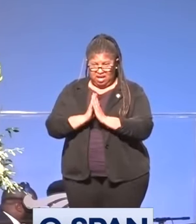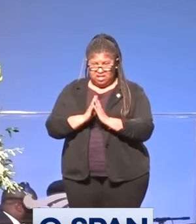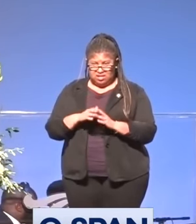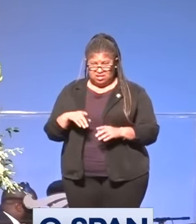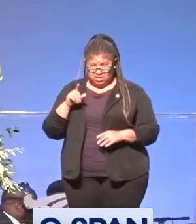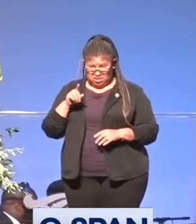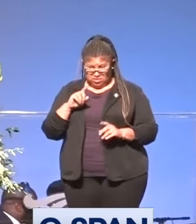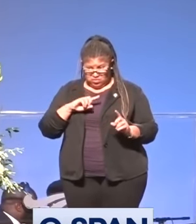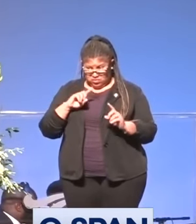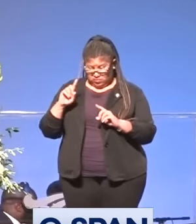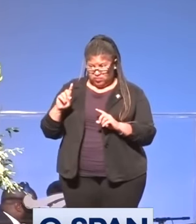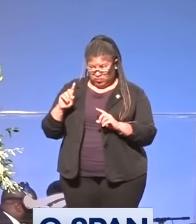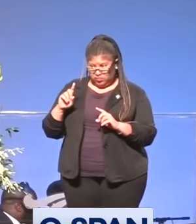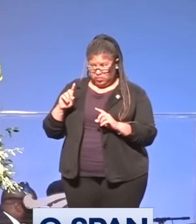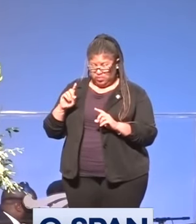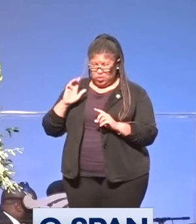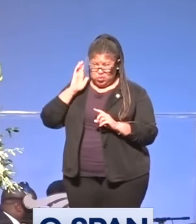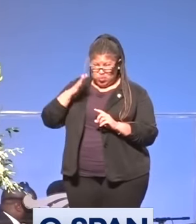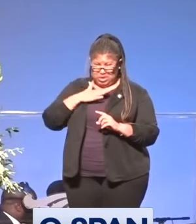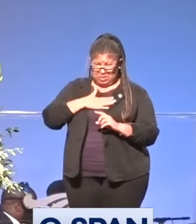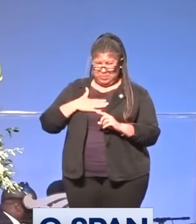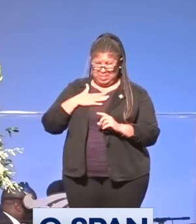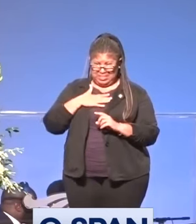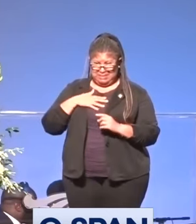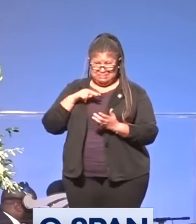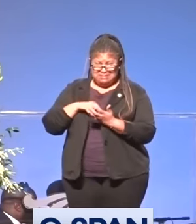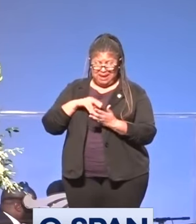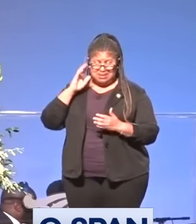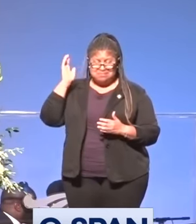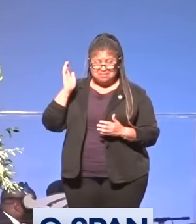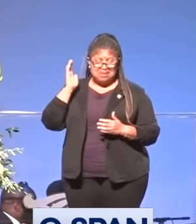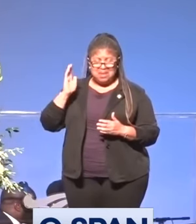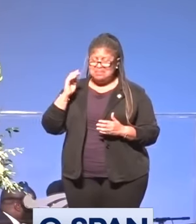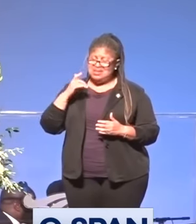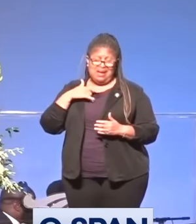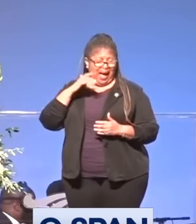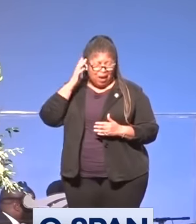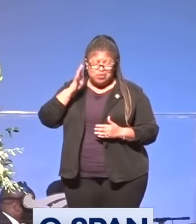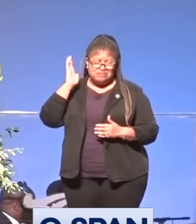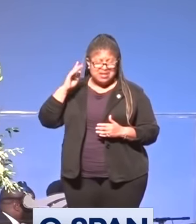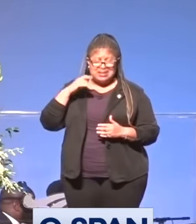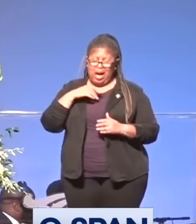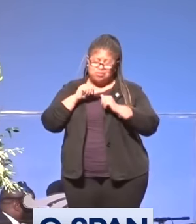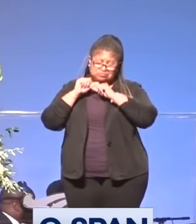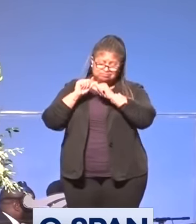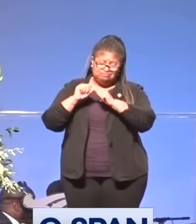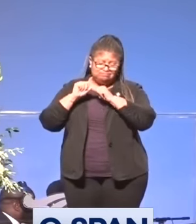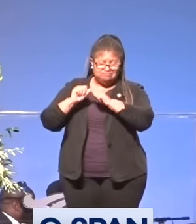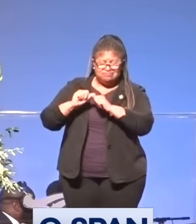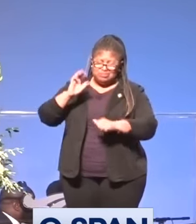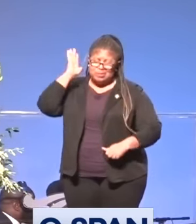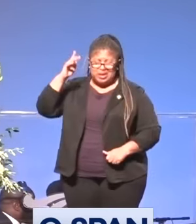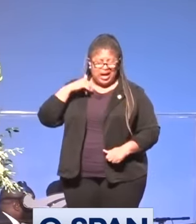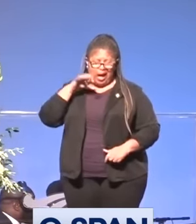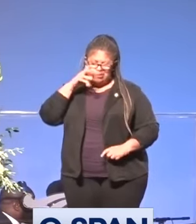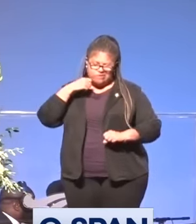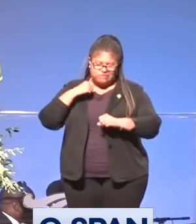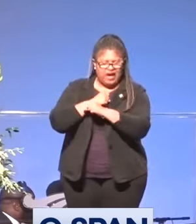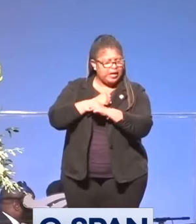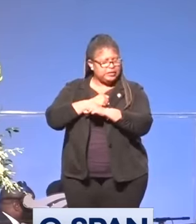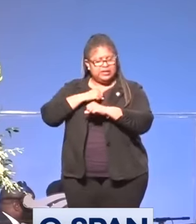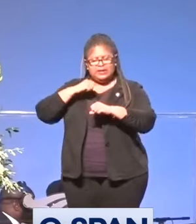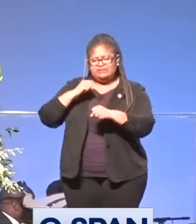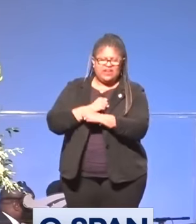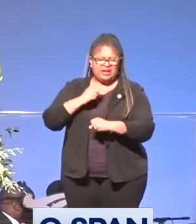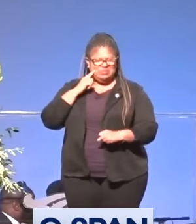go speak? I will speak. I will keep on speaking. I will fight. I will fight. I will fight